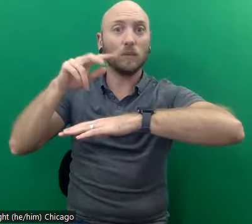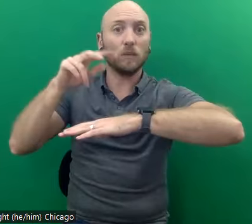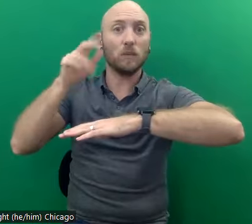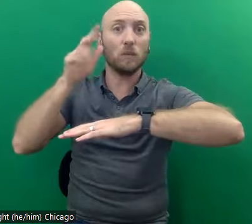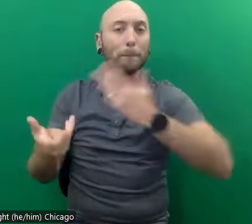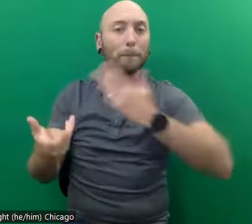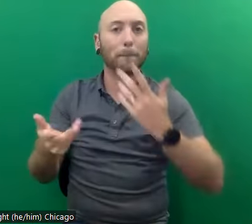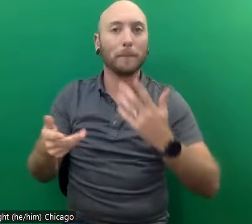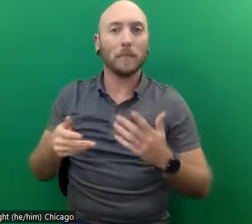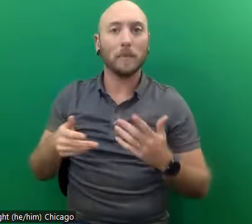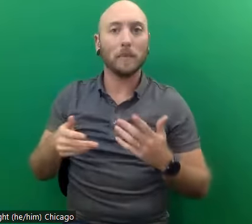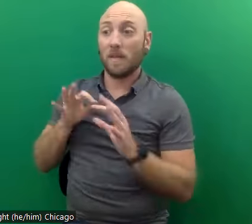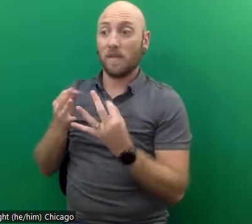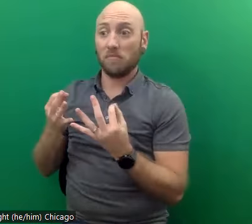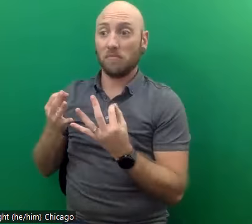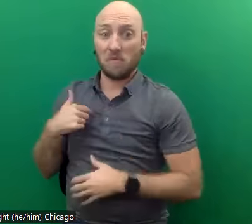know, what's the point of living?